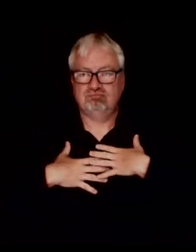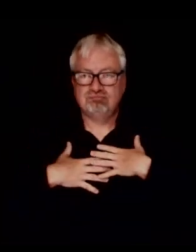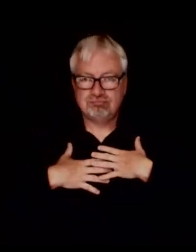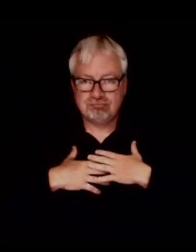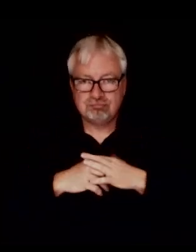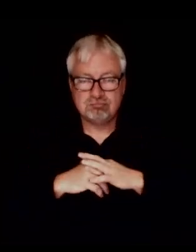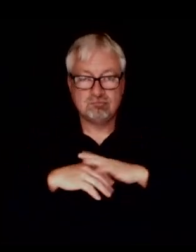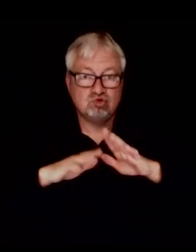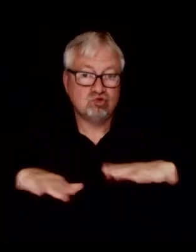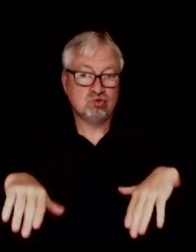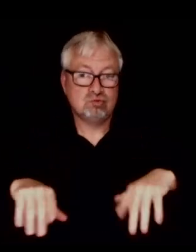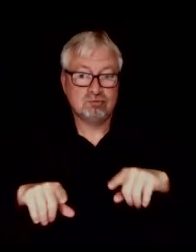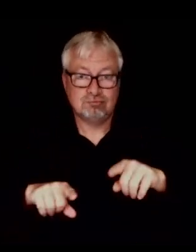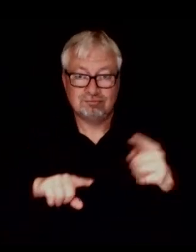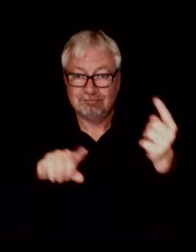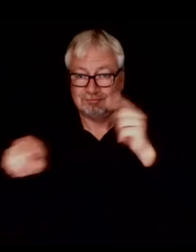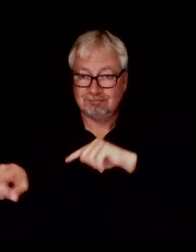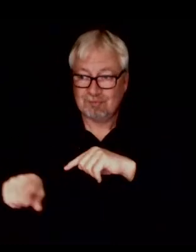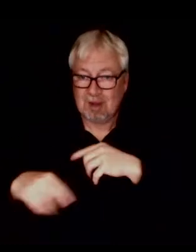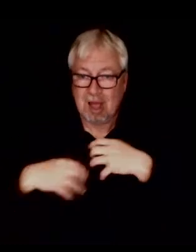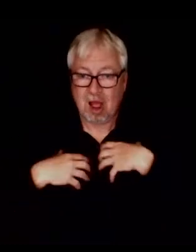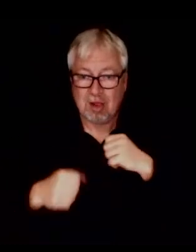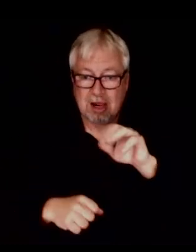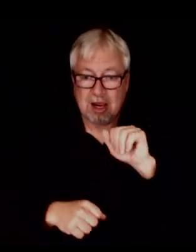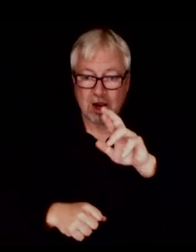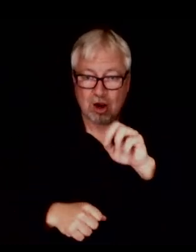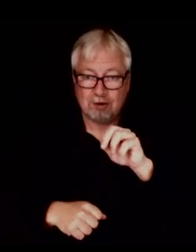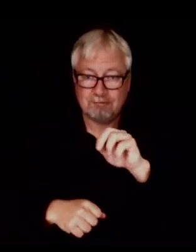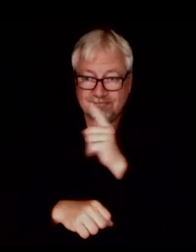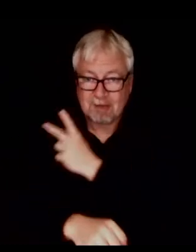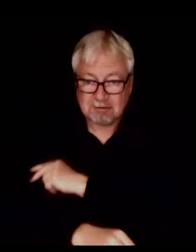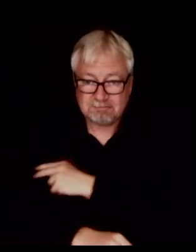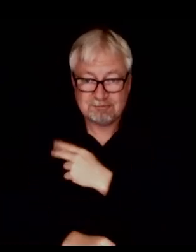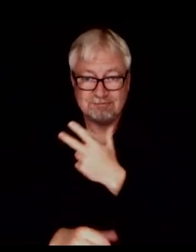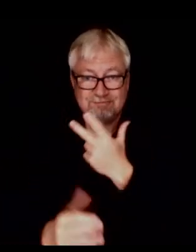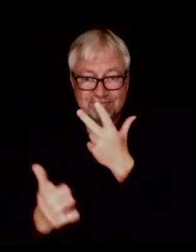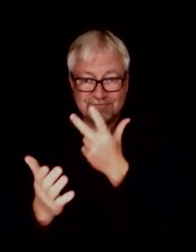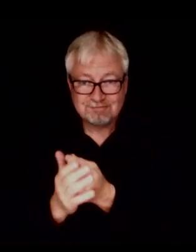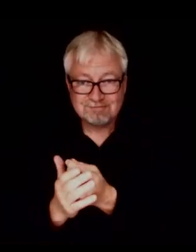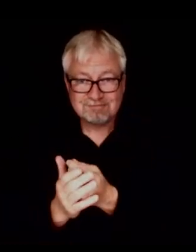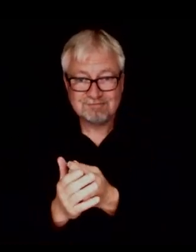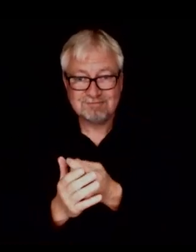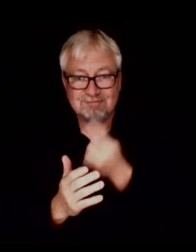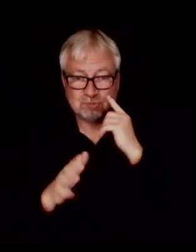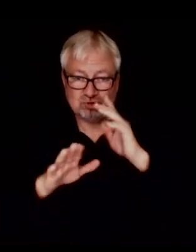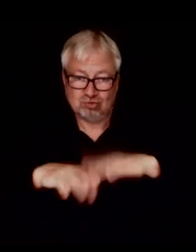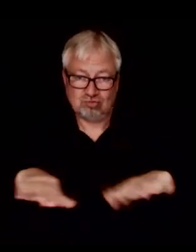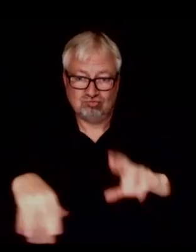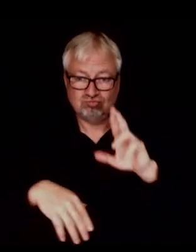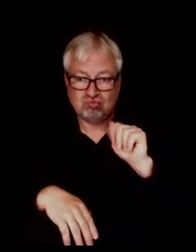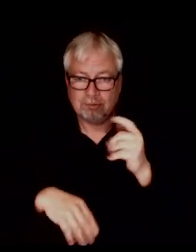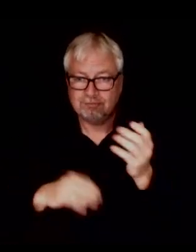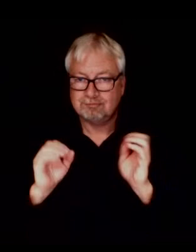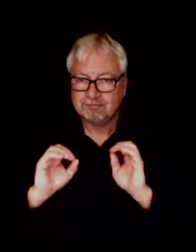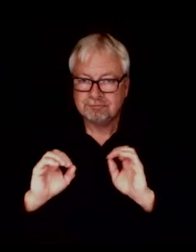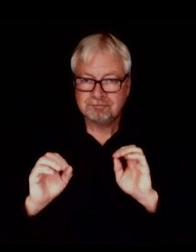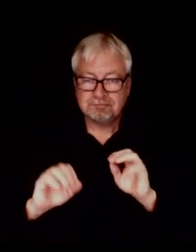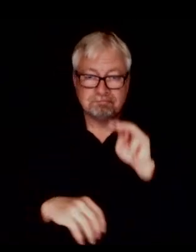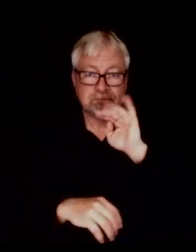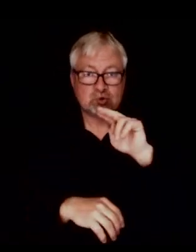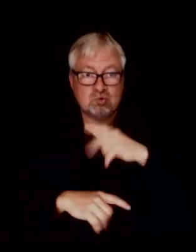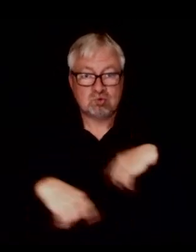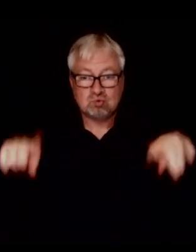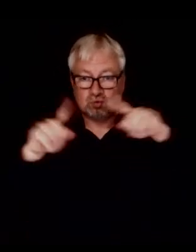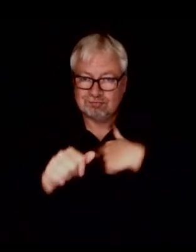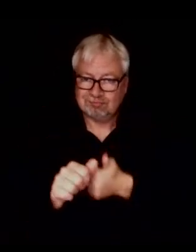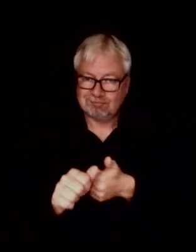vaccination rates and late presentation for other serious illness. In Minnesota, we are behind by approximately 42,000 doses